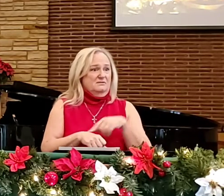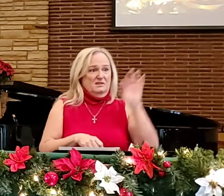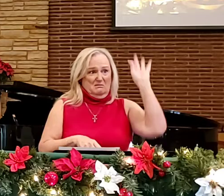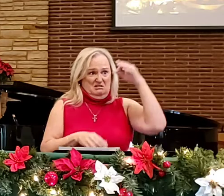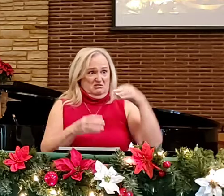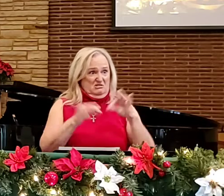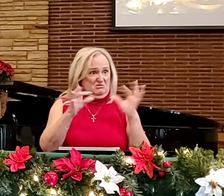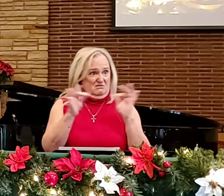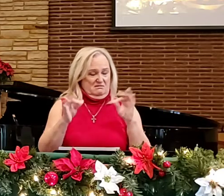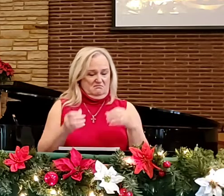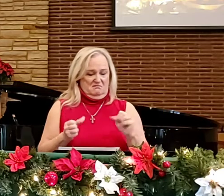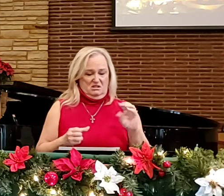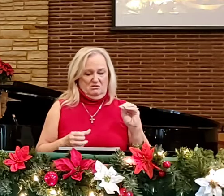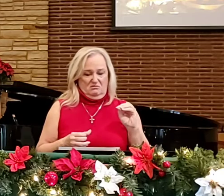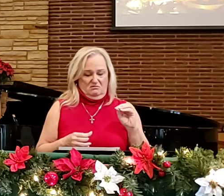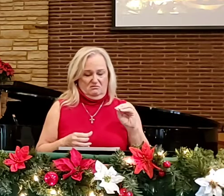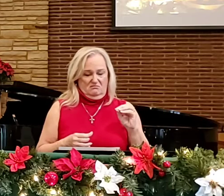So,